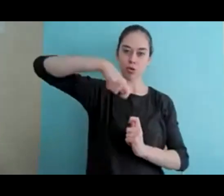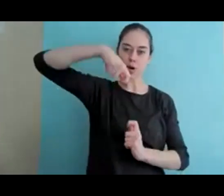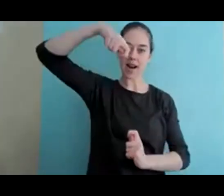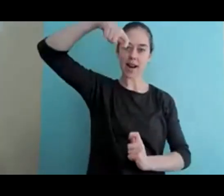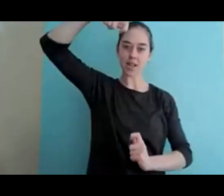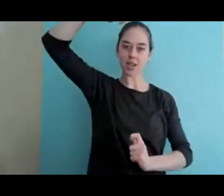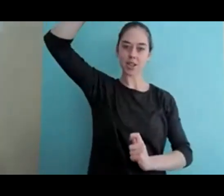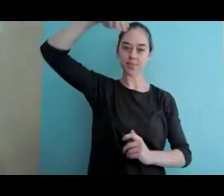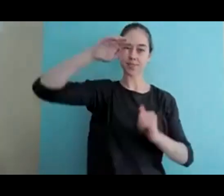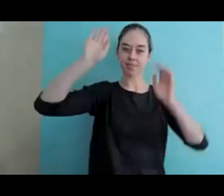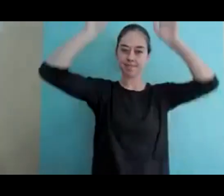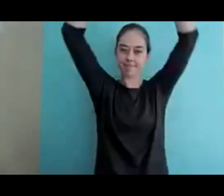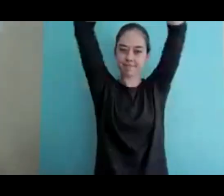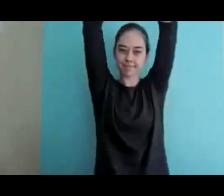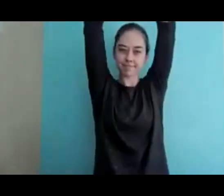stretch.